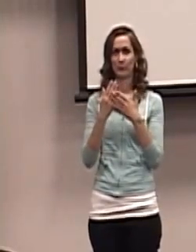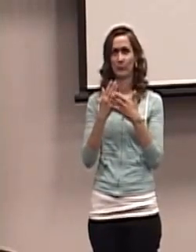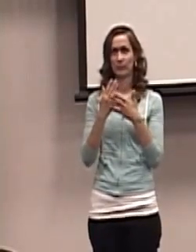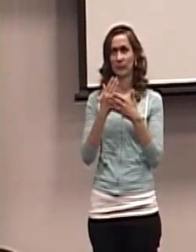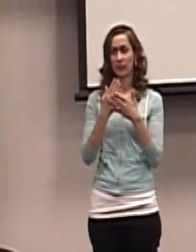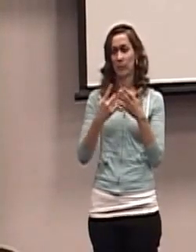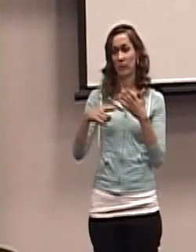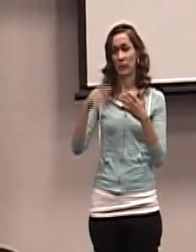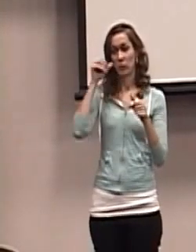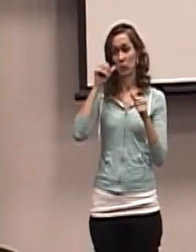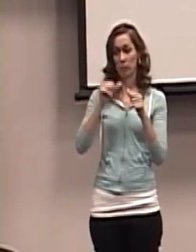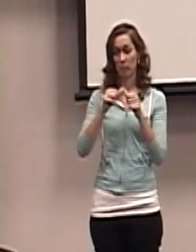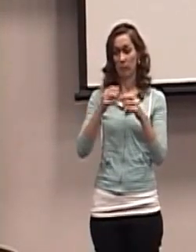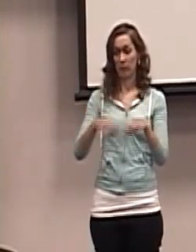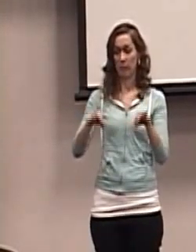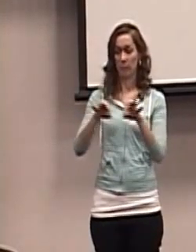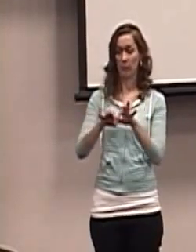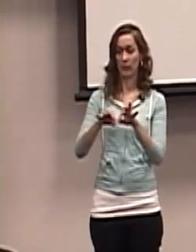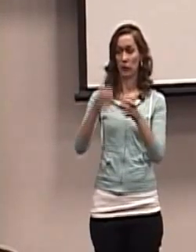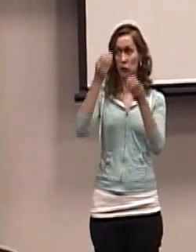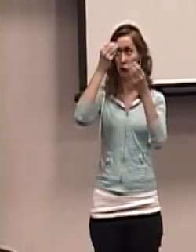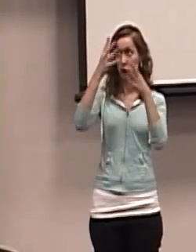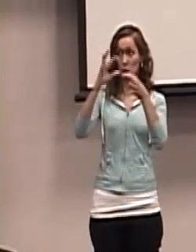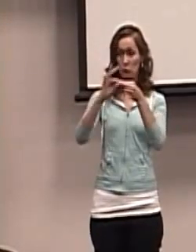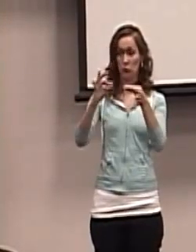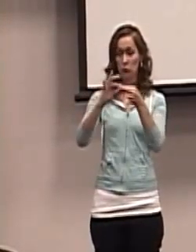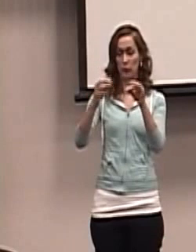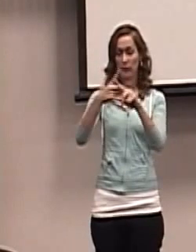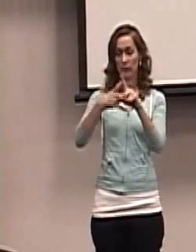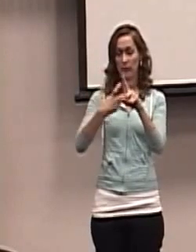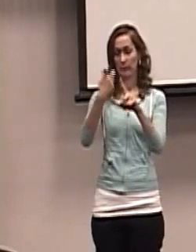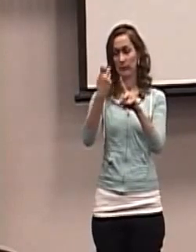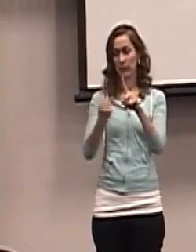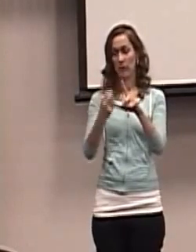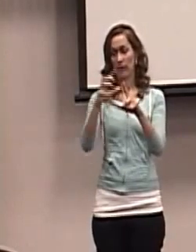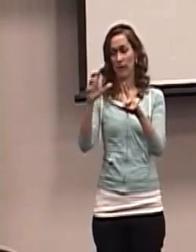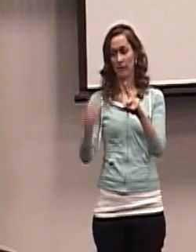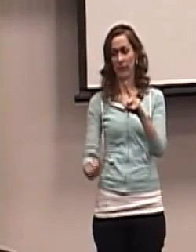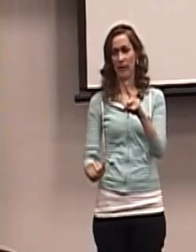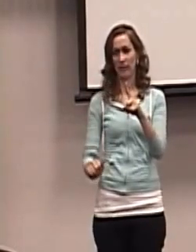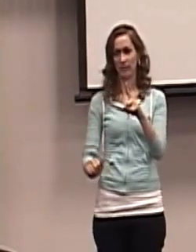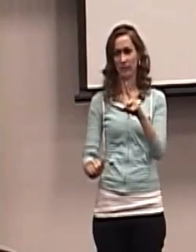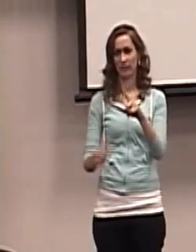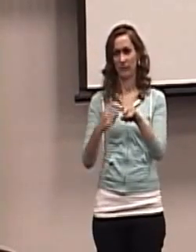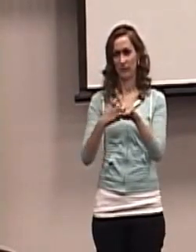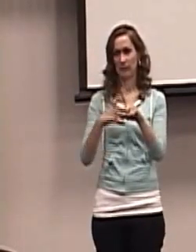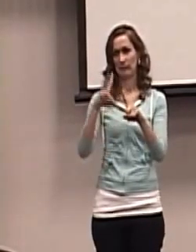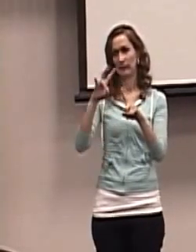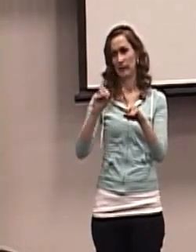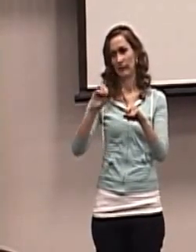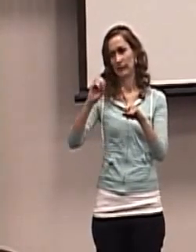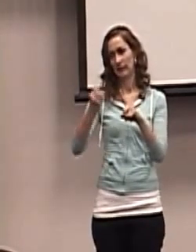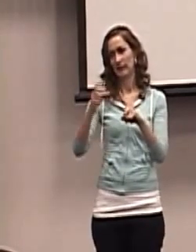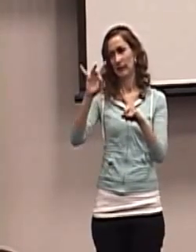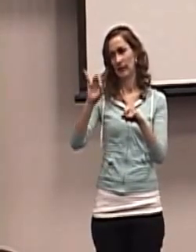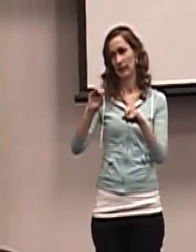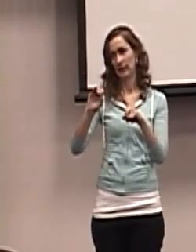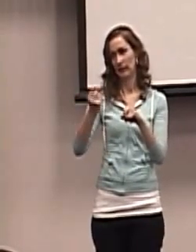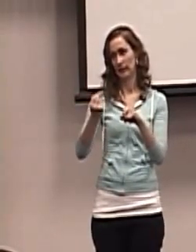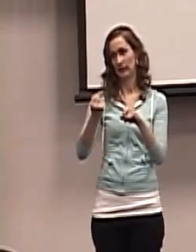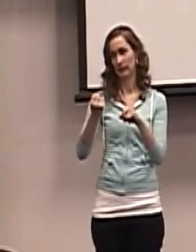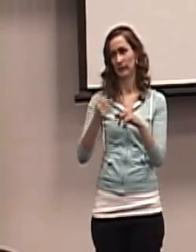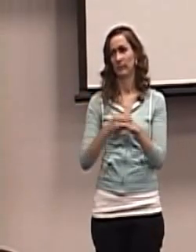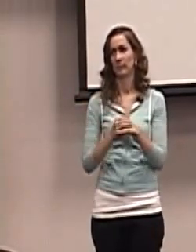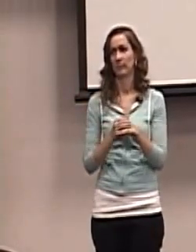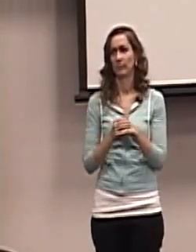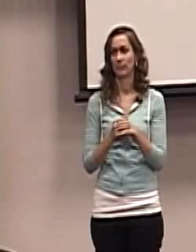news stories that you got out of South Africa back in the 70s and 80s. Largely incorrect,